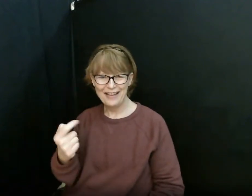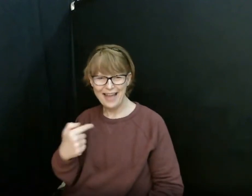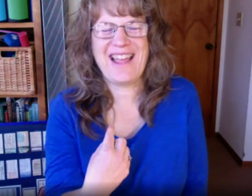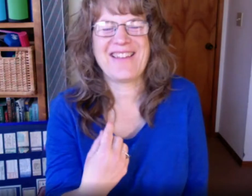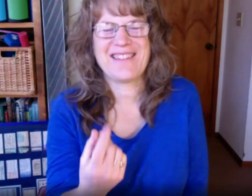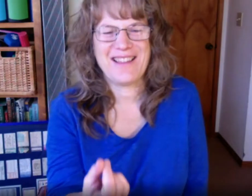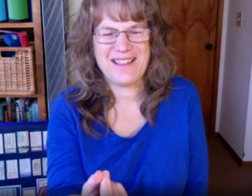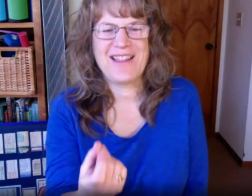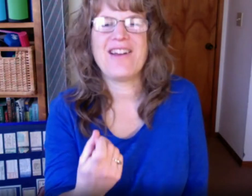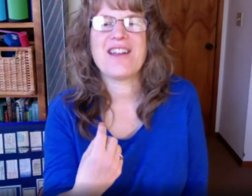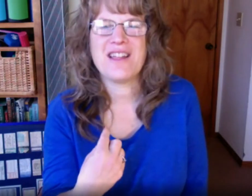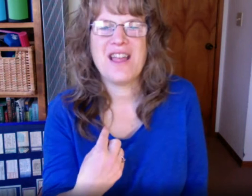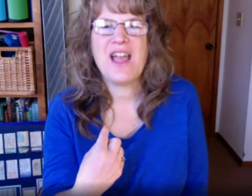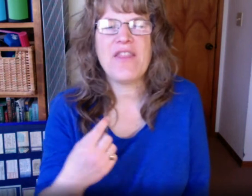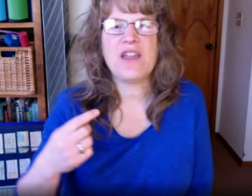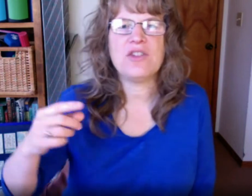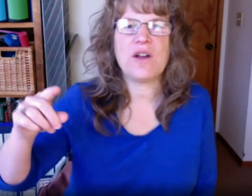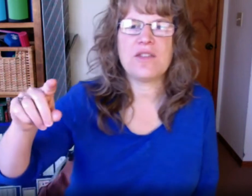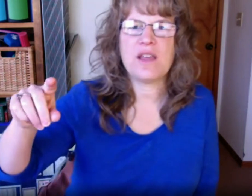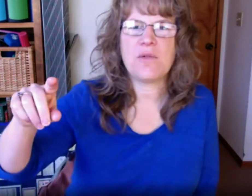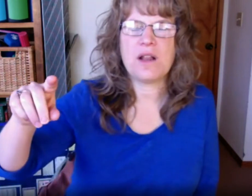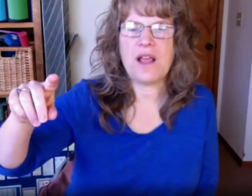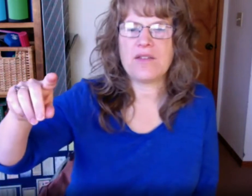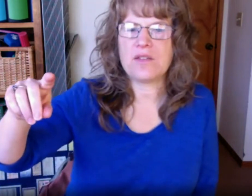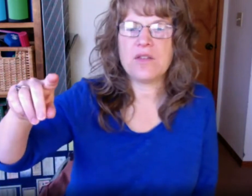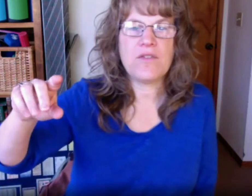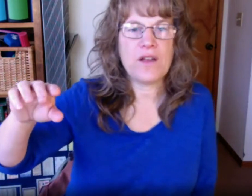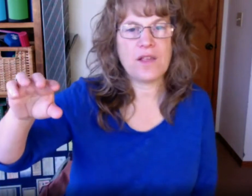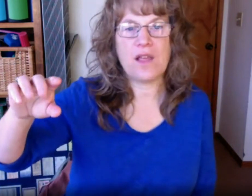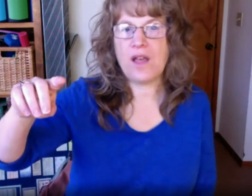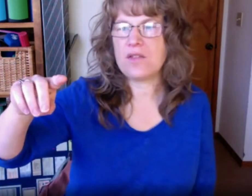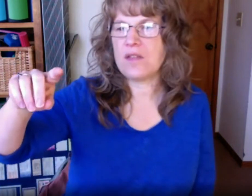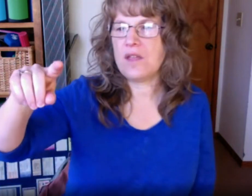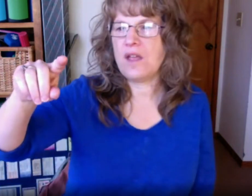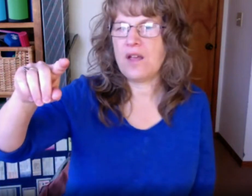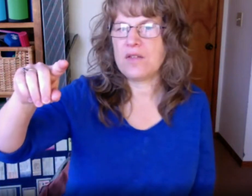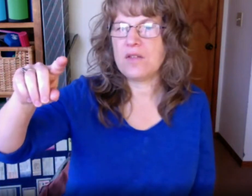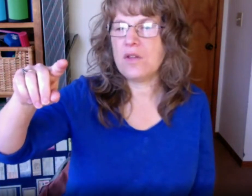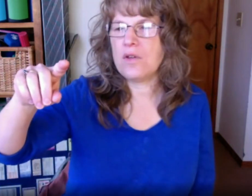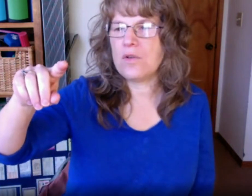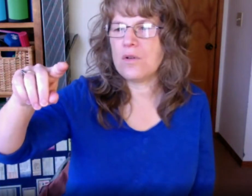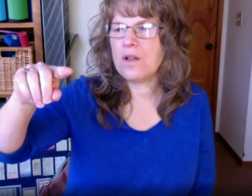Ask me. Okay. And then do I say I want to ask, if I say ask you,